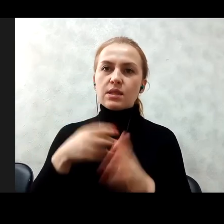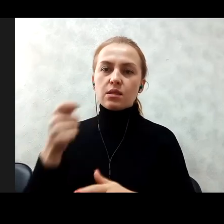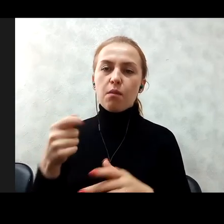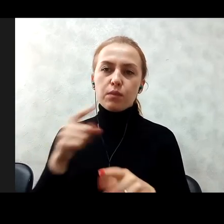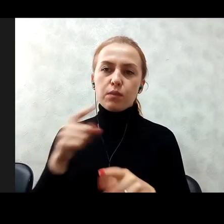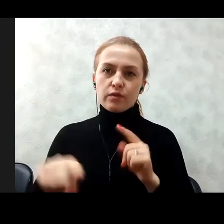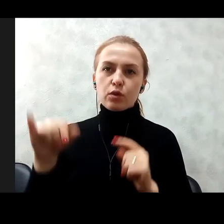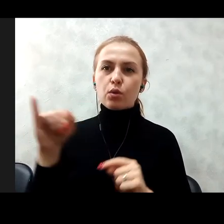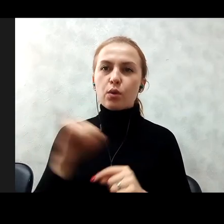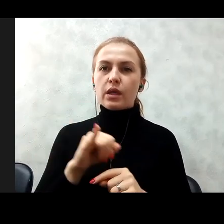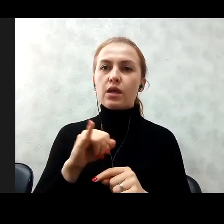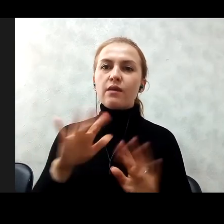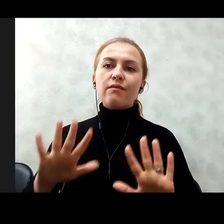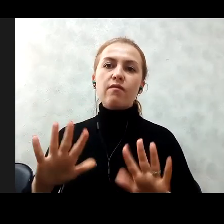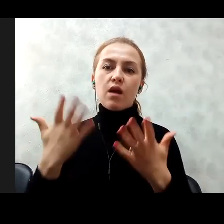Thank you very much, Chiara.